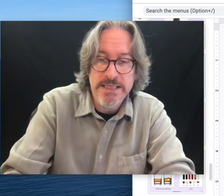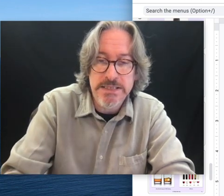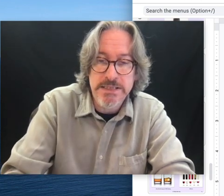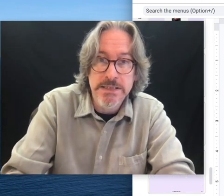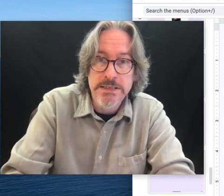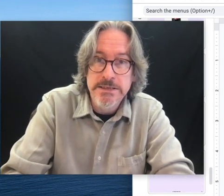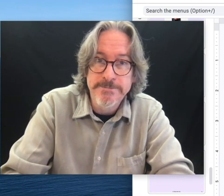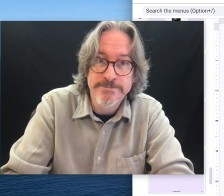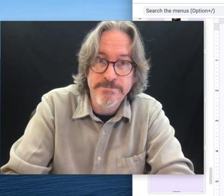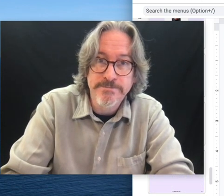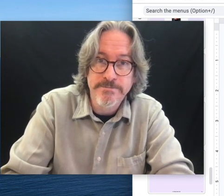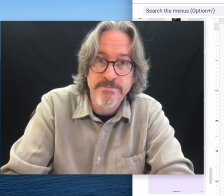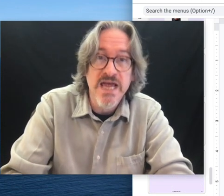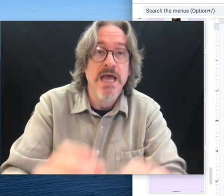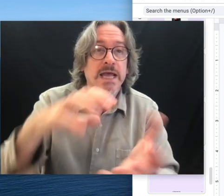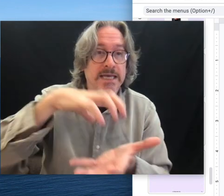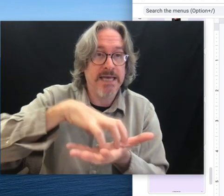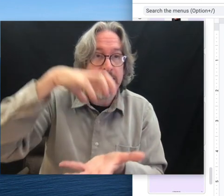sweets,